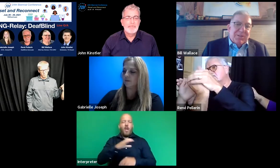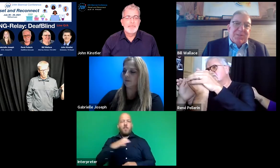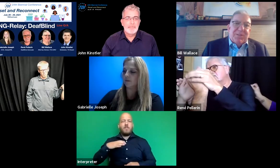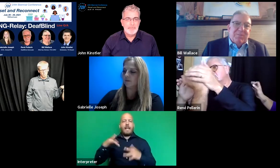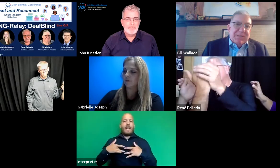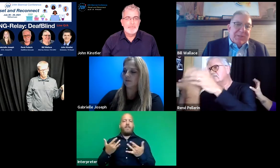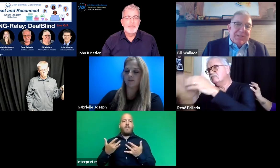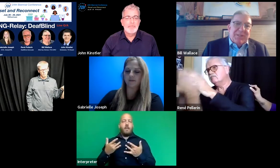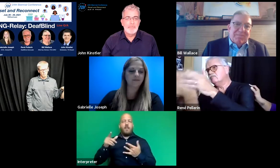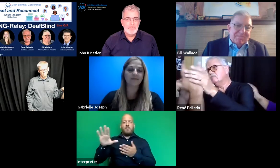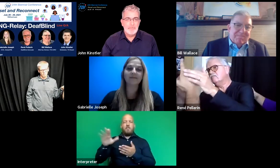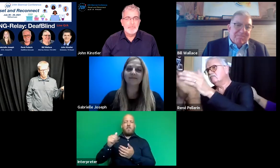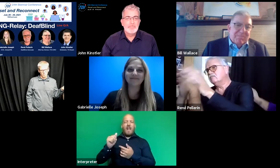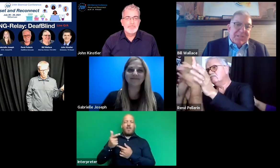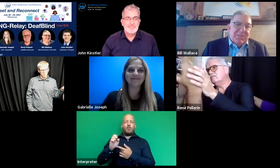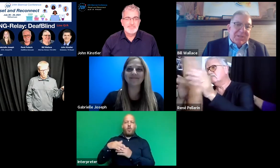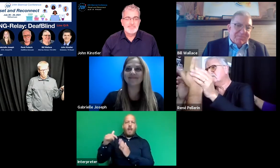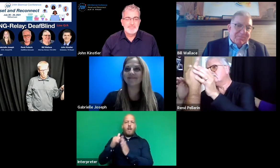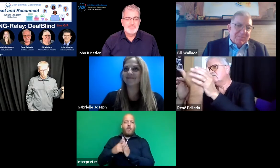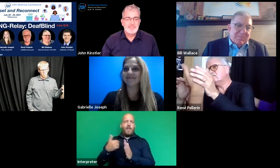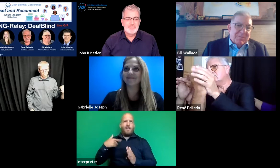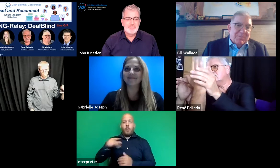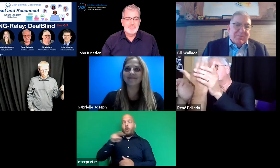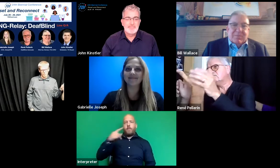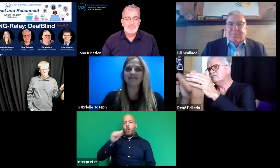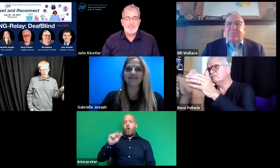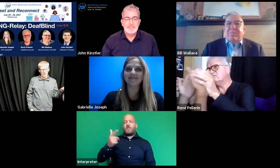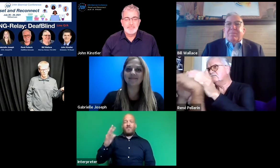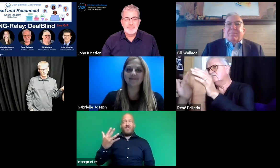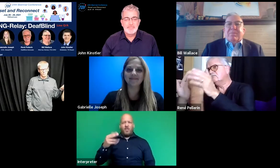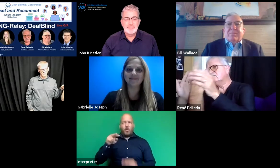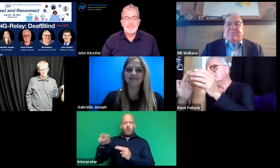for August 5th. Anyway, thank you. Thanks, John.